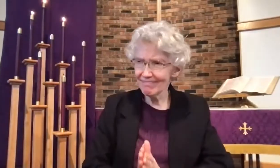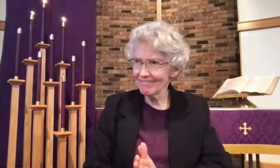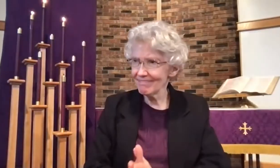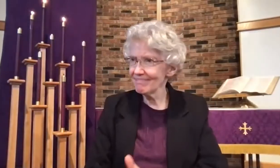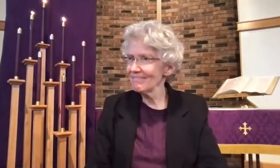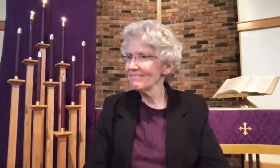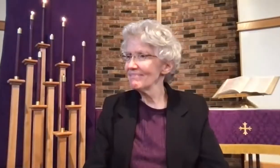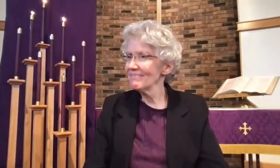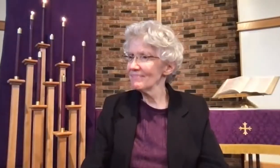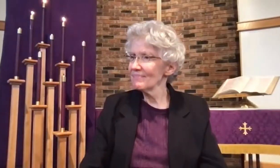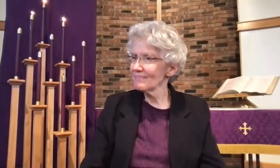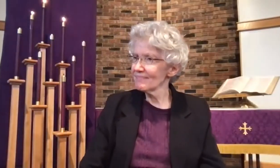Amen.